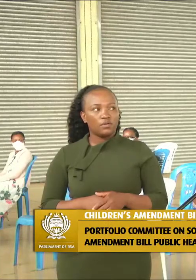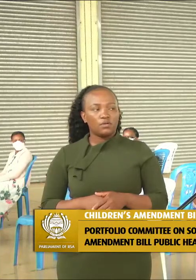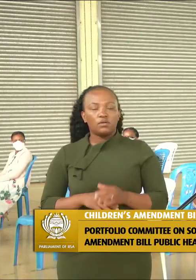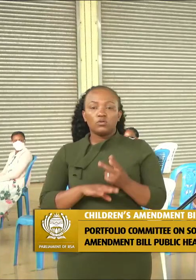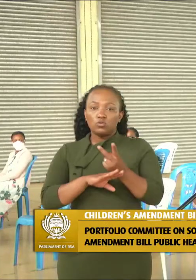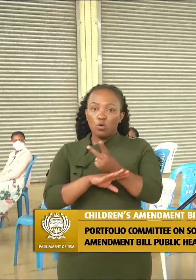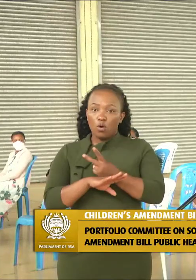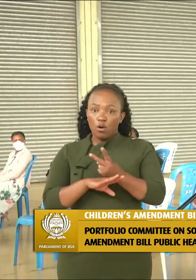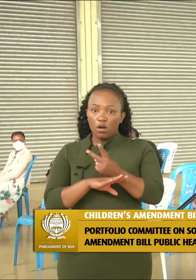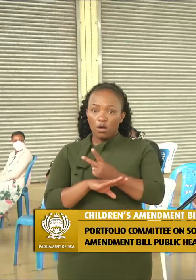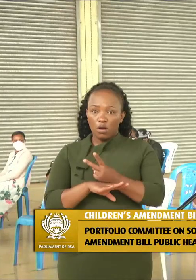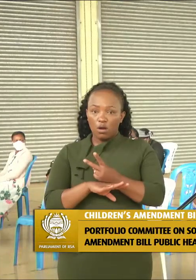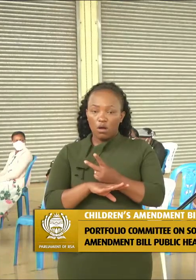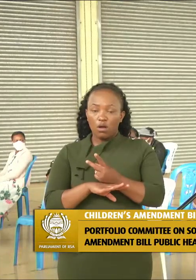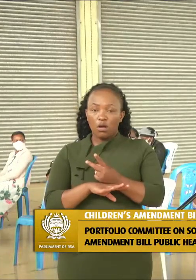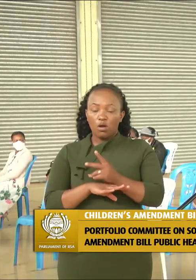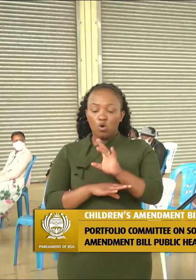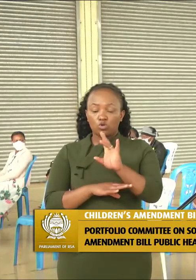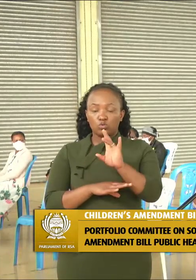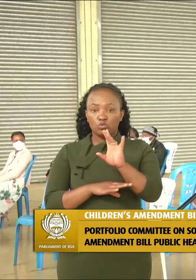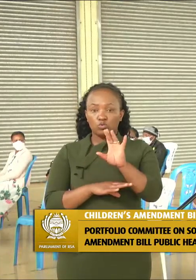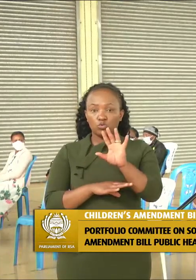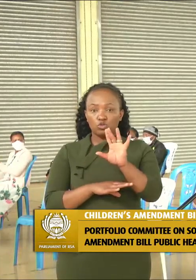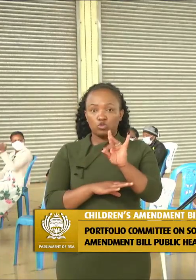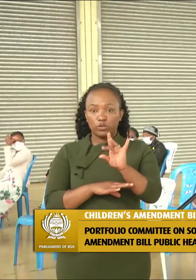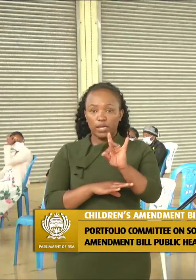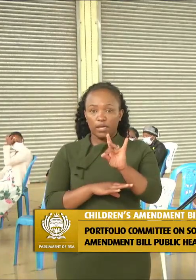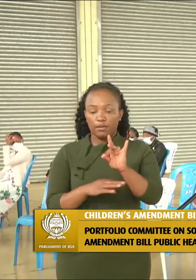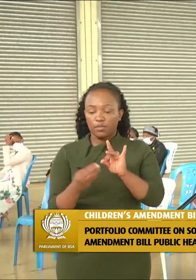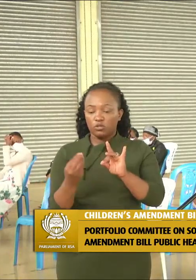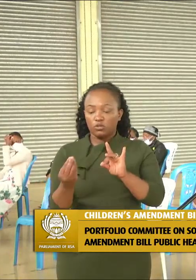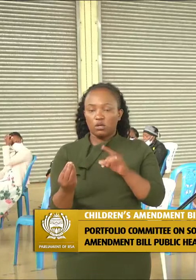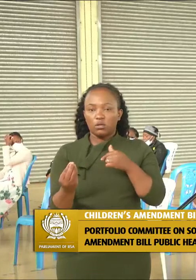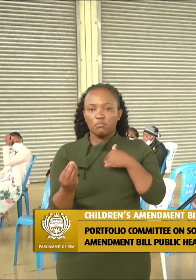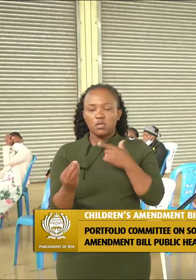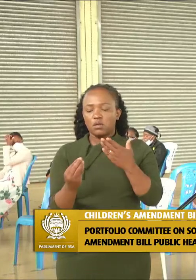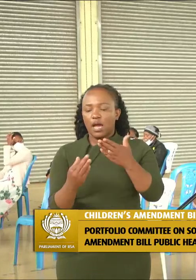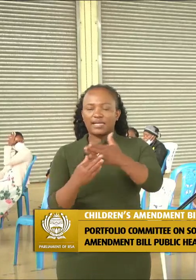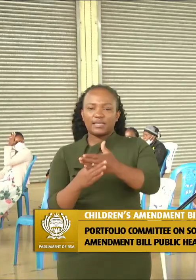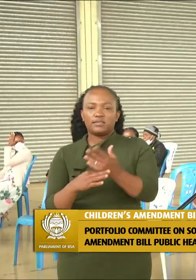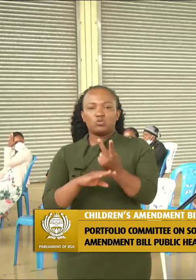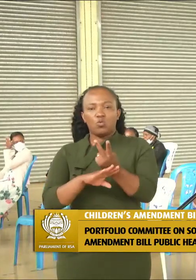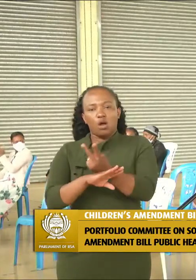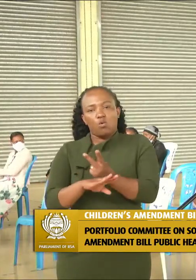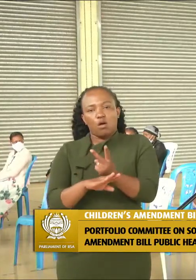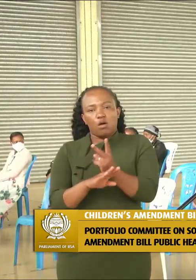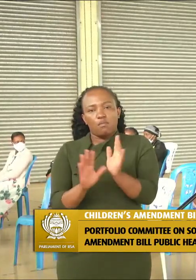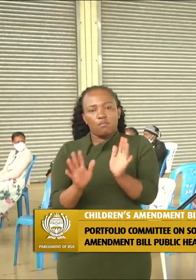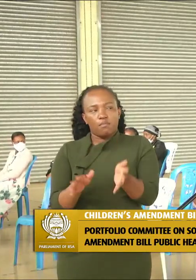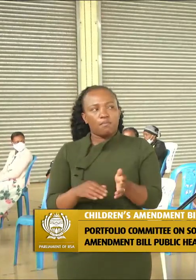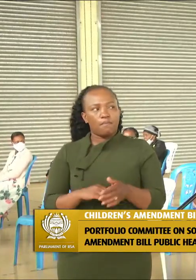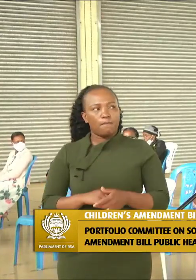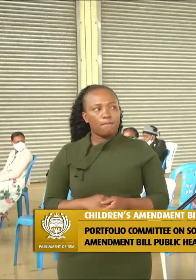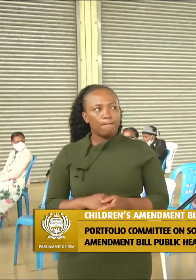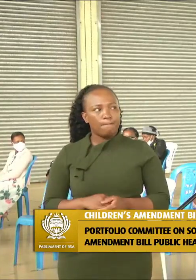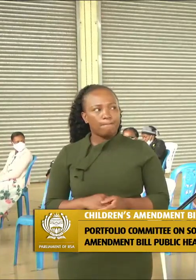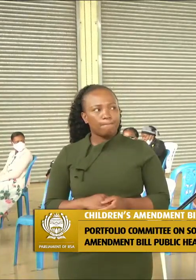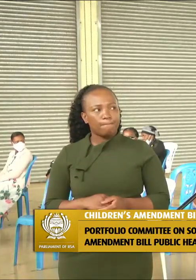Tuesday. Ngokwami ke ngithola ke amahora amabili ngoLwesibili ukuba And the ngiwachithe Thursday.